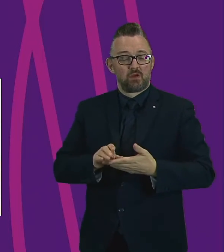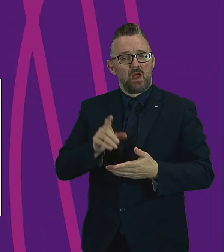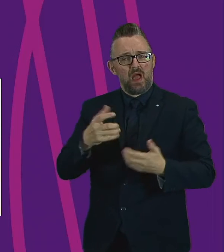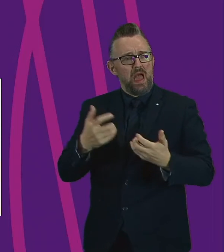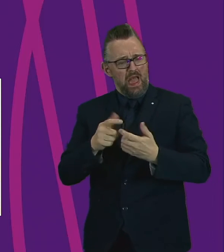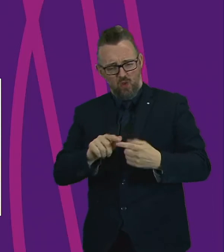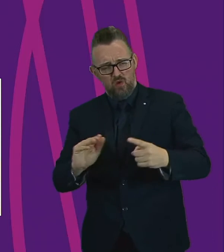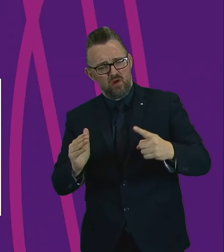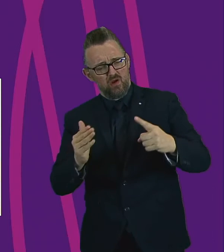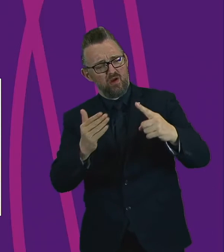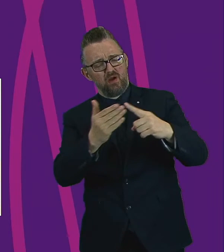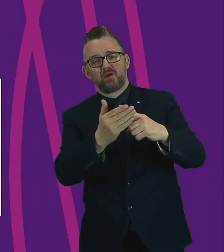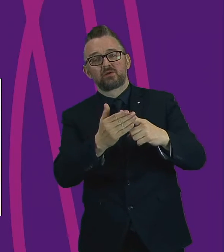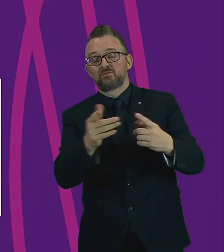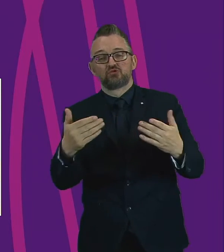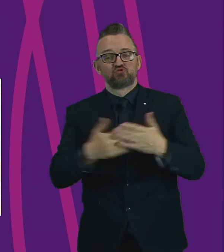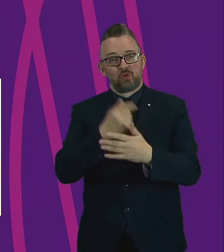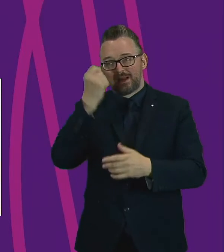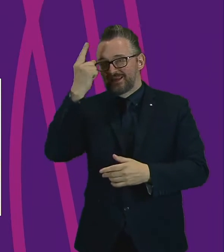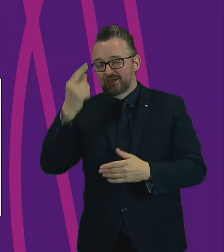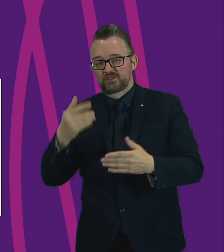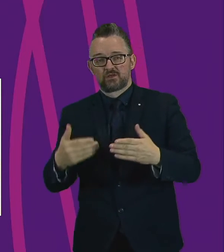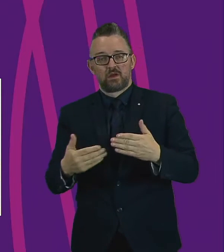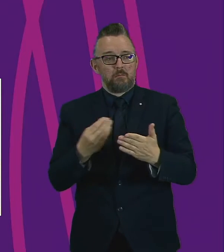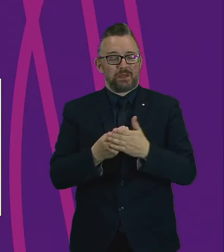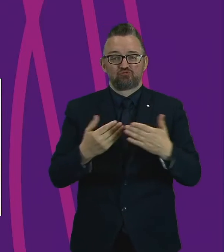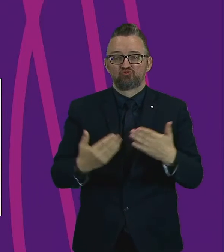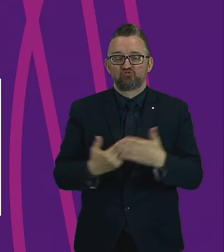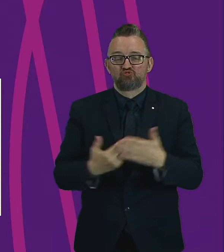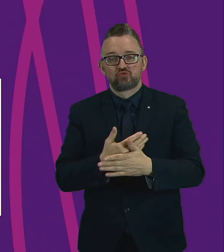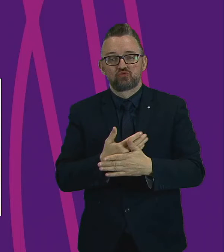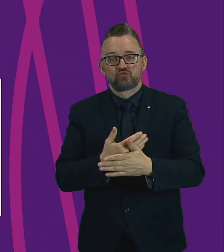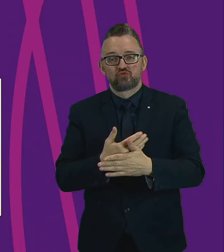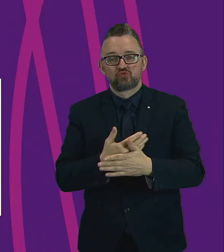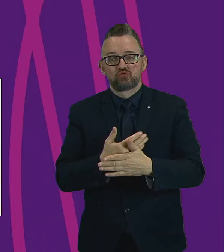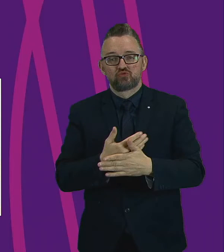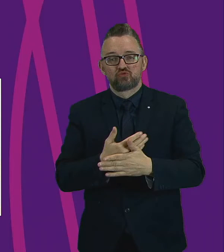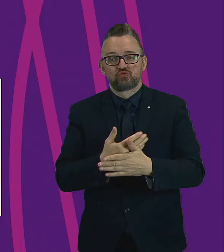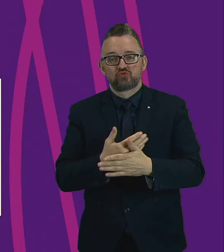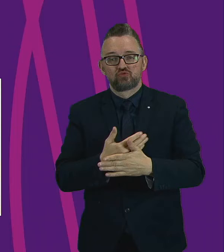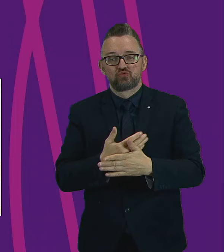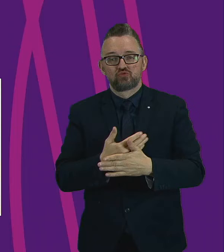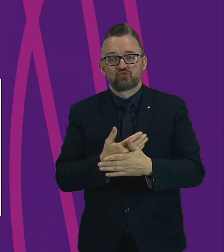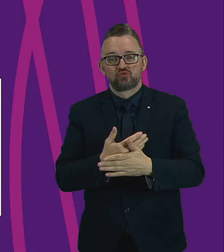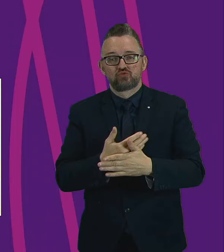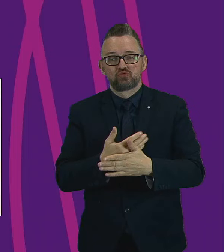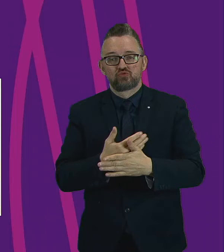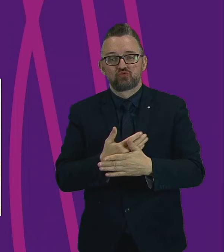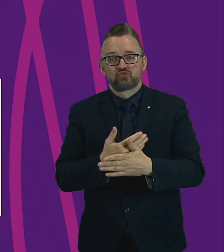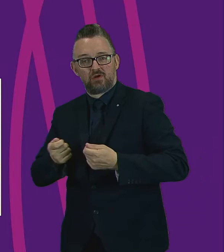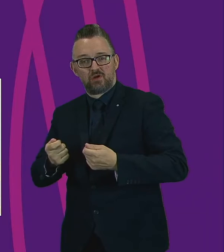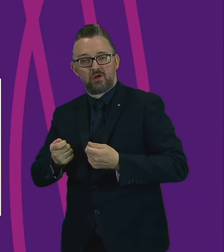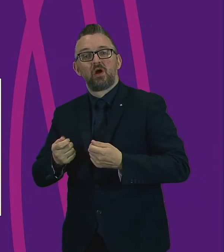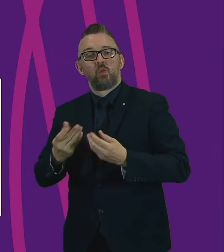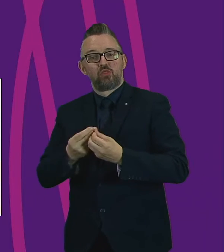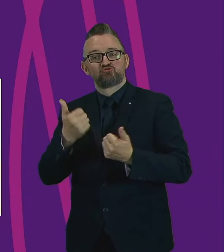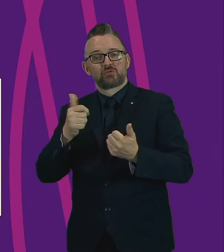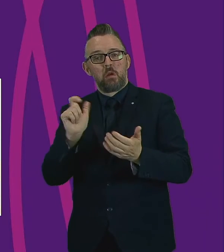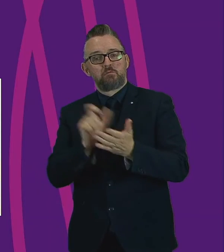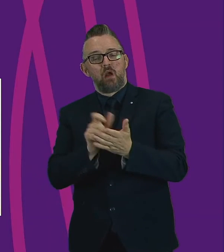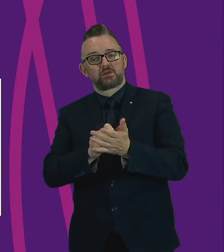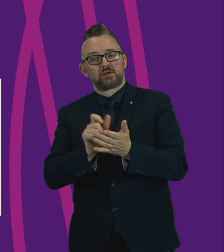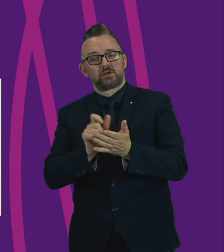there? New ideas, new money, risk-taking and risk-managing owners coupled with very good marketing. But